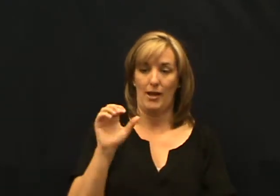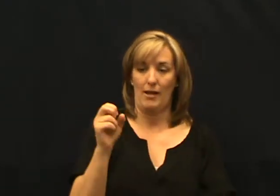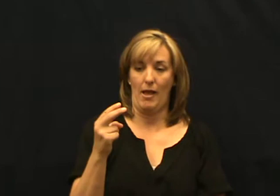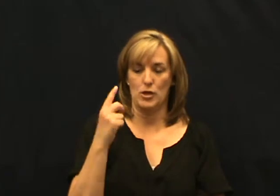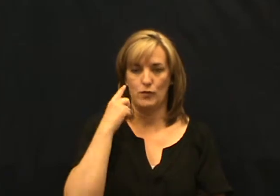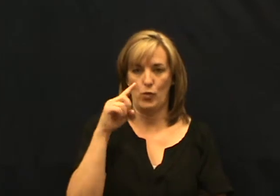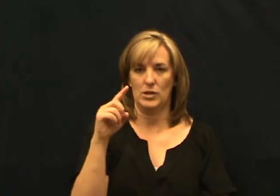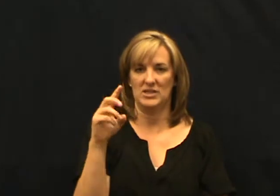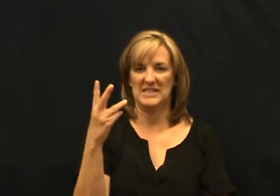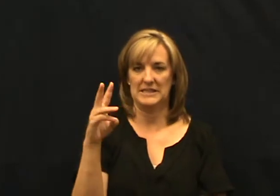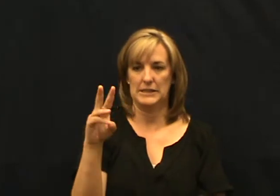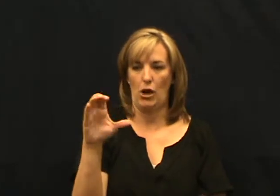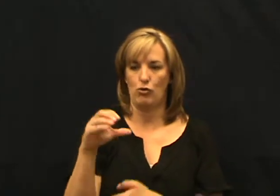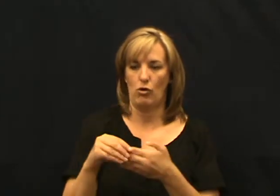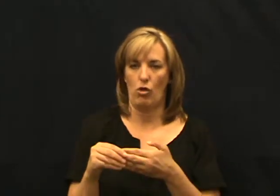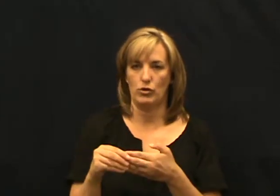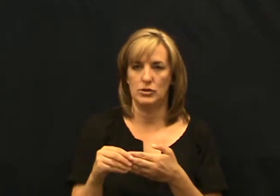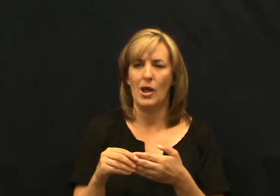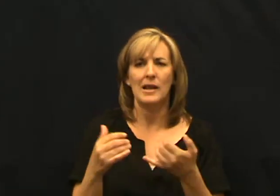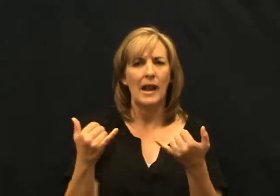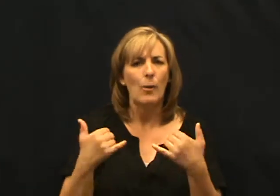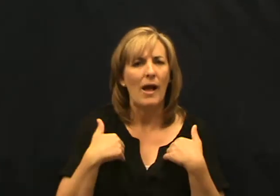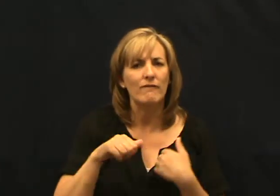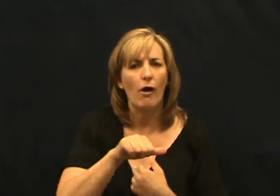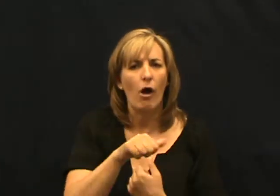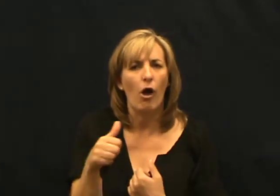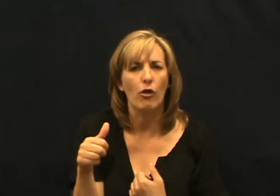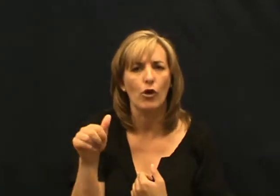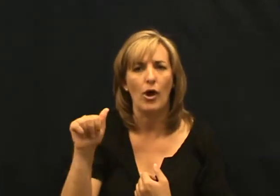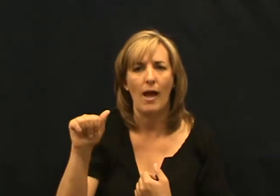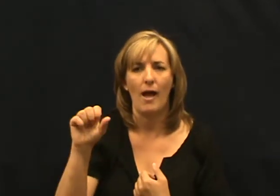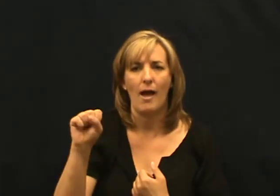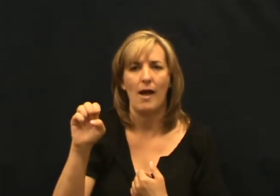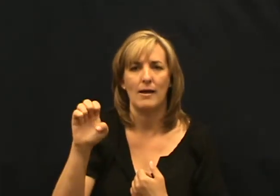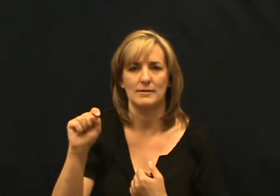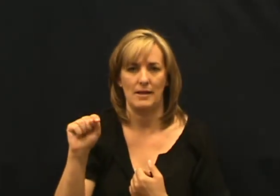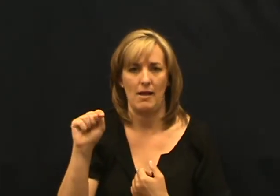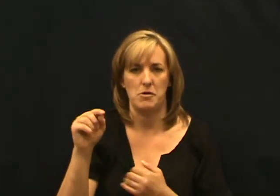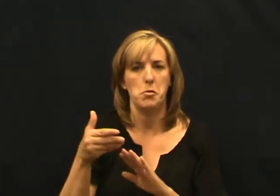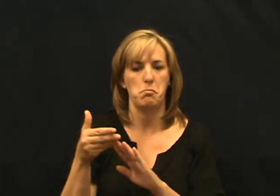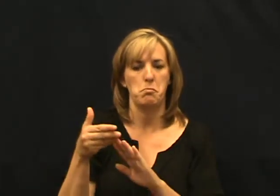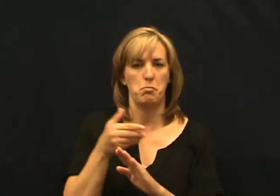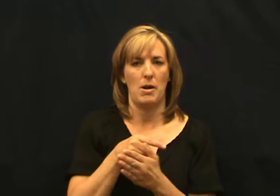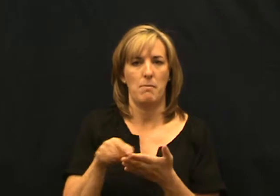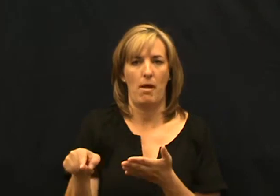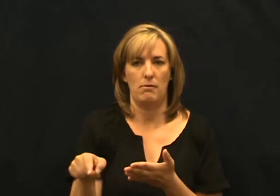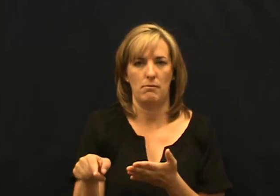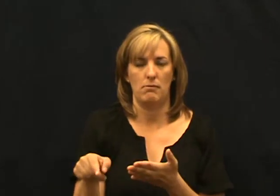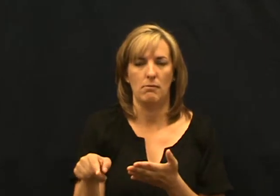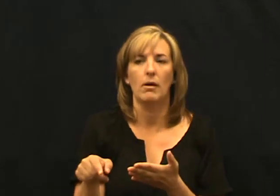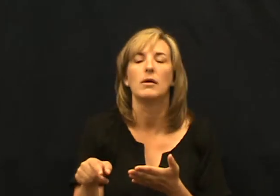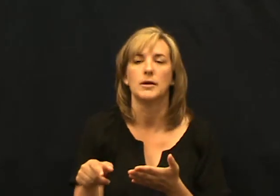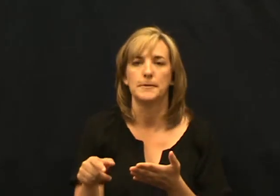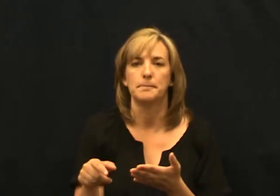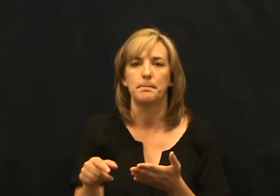asset, another prepaid type asset for the same amount. So our entry in order to record